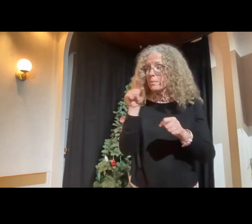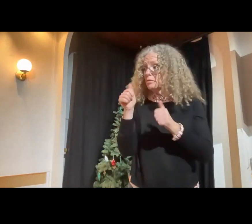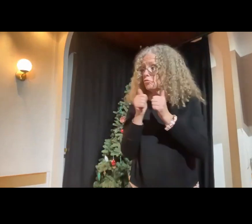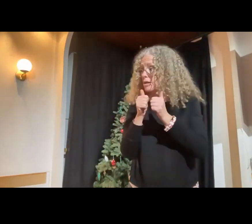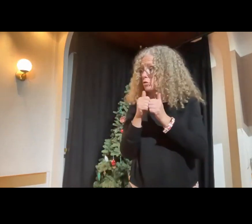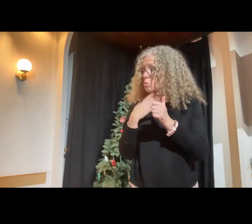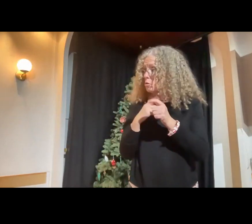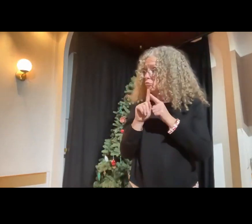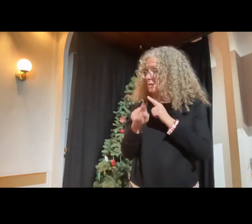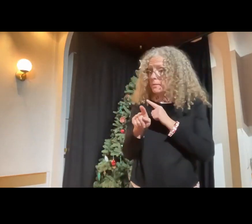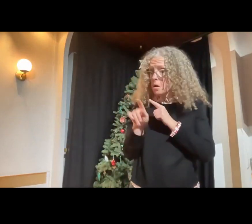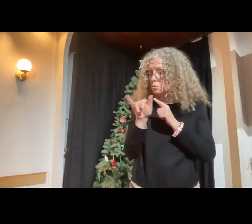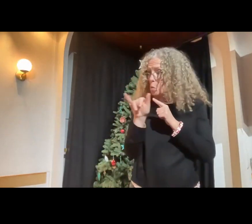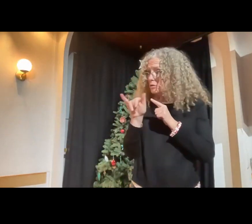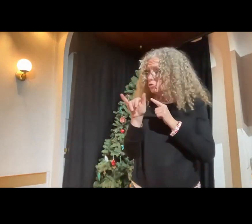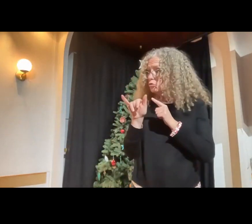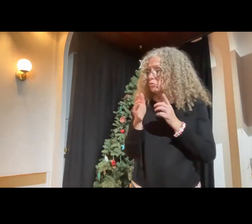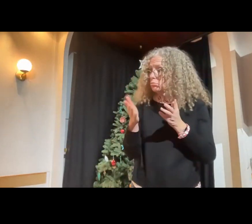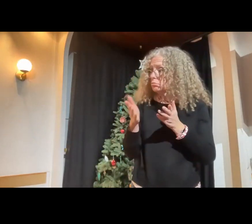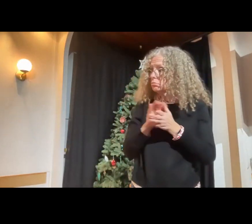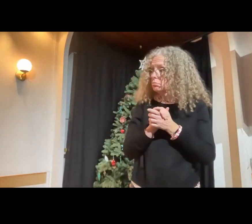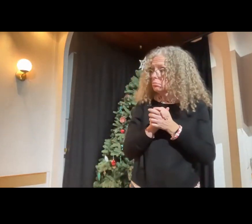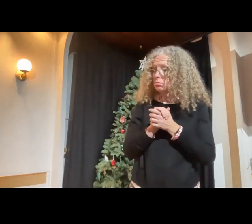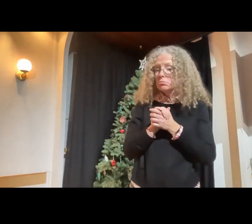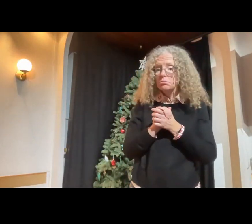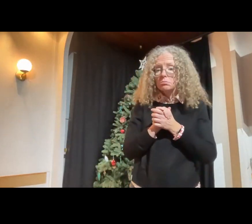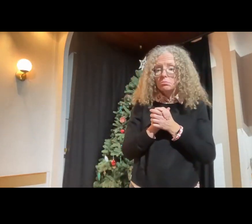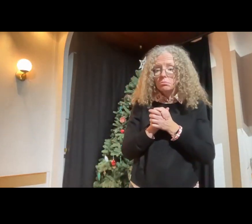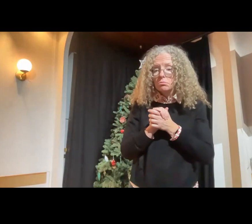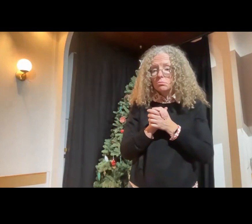Thanks, Gordon. Rob, do you want to answer that question, or will it be Rachel?